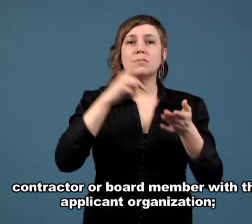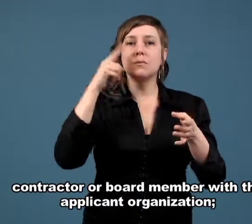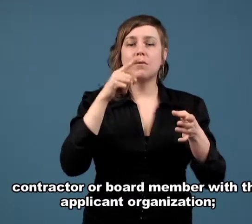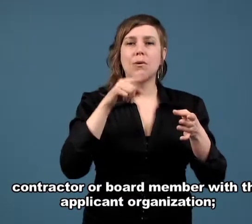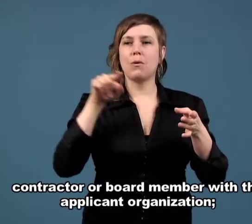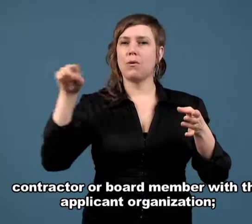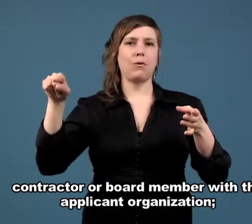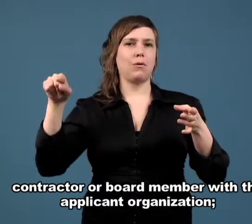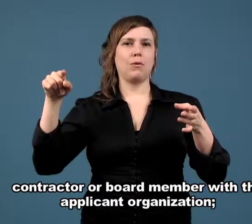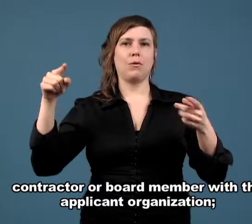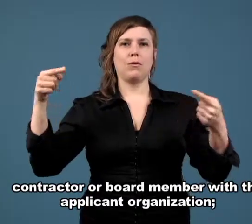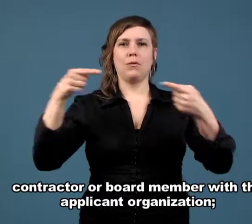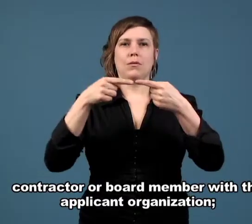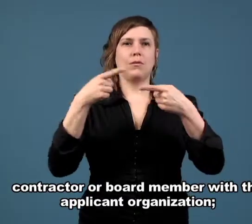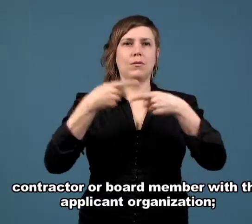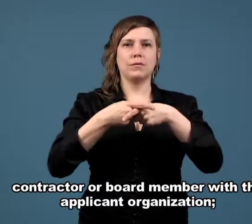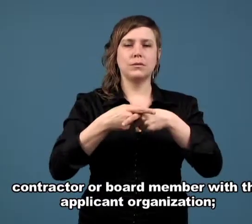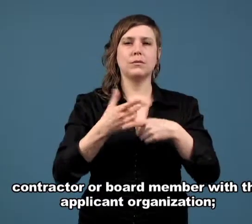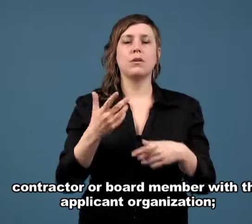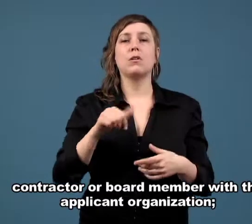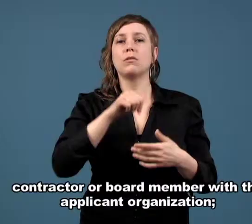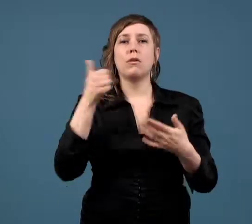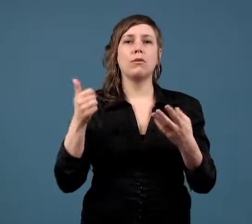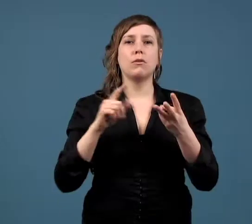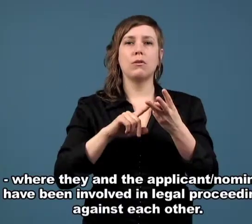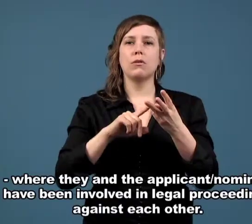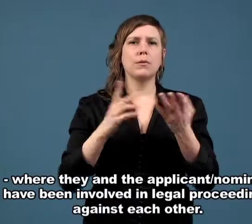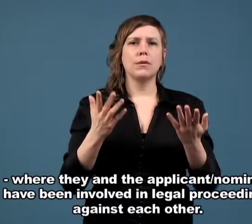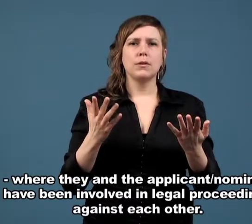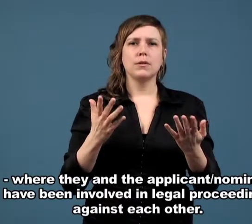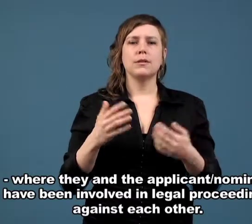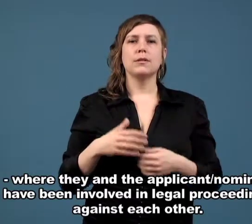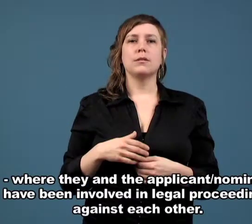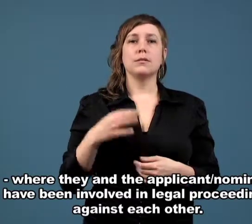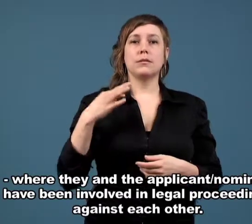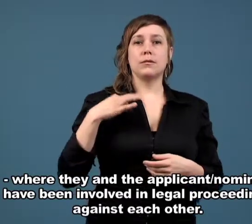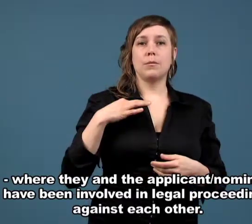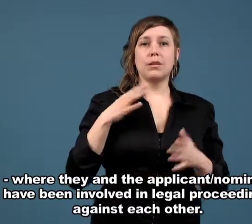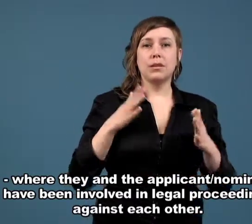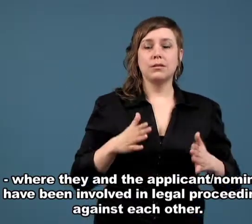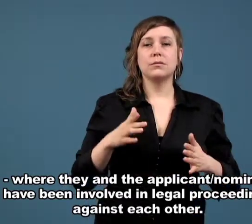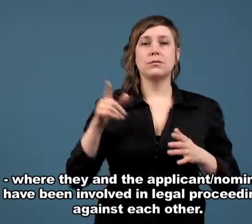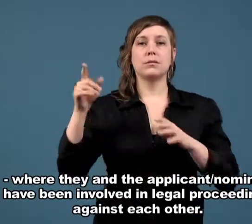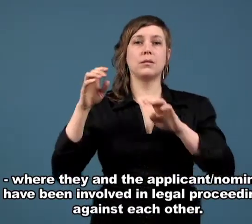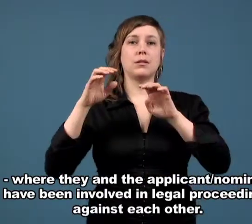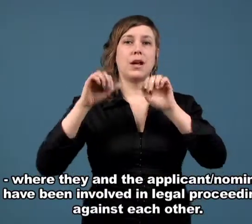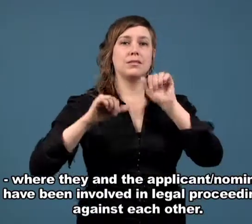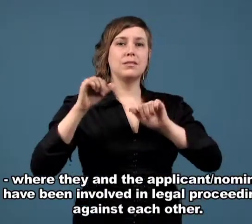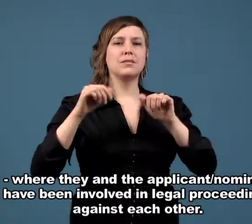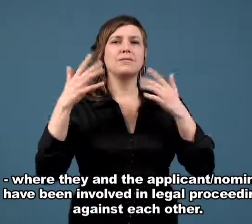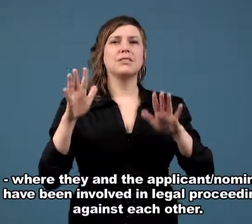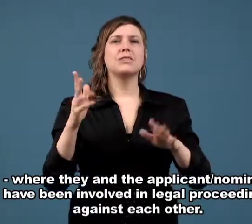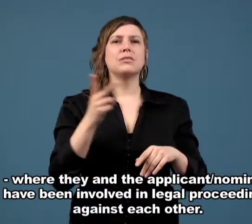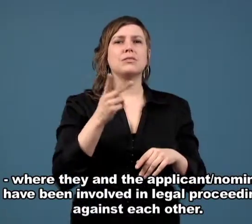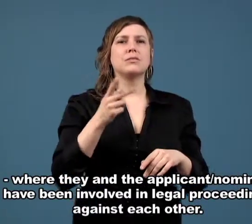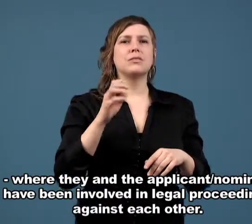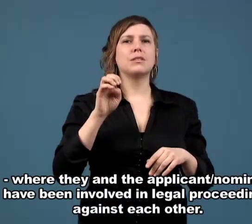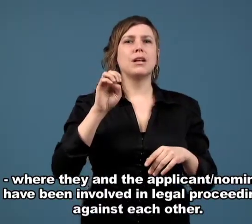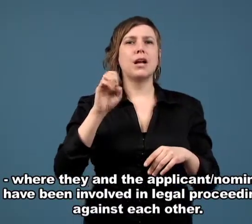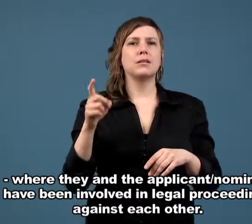with the applicant organization, where they and the applicant or nominee have been involved in